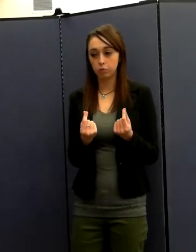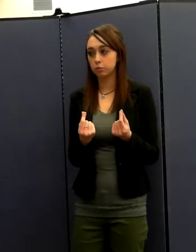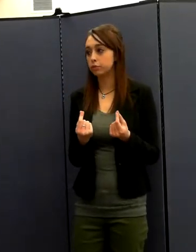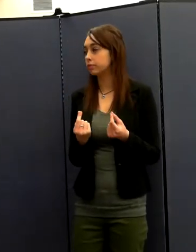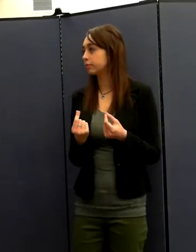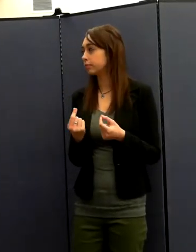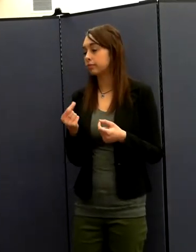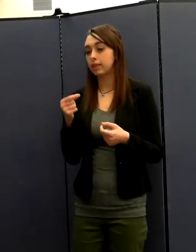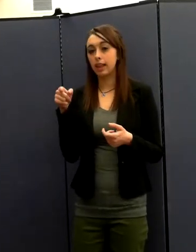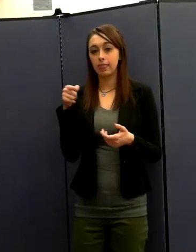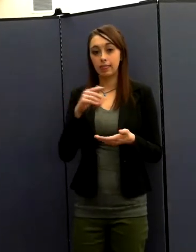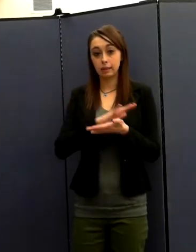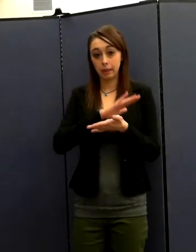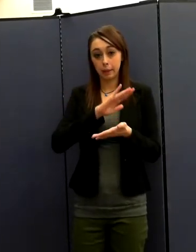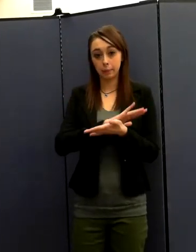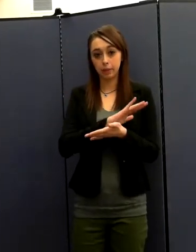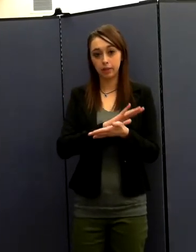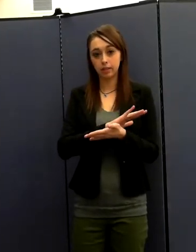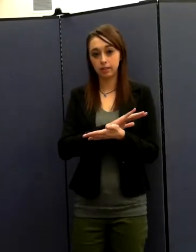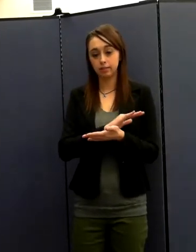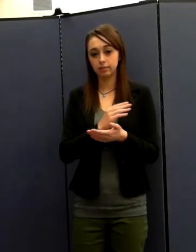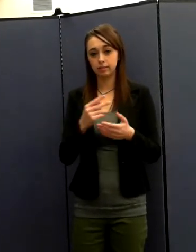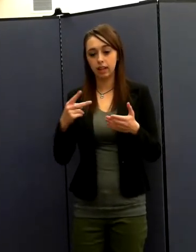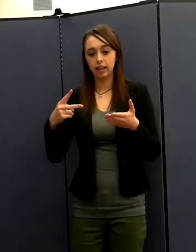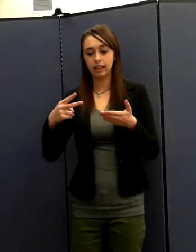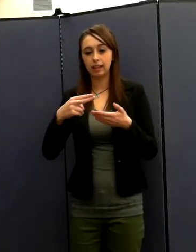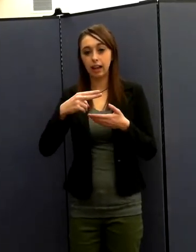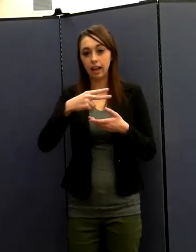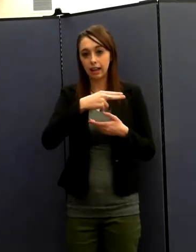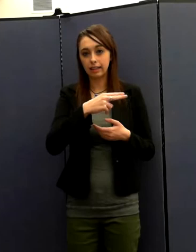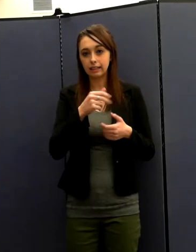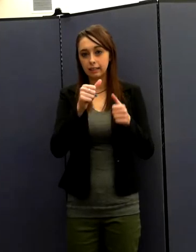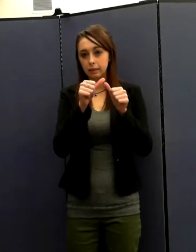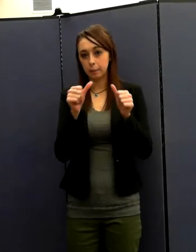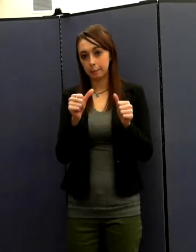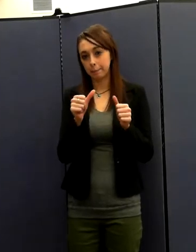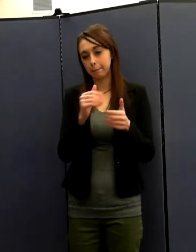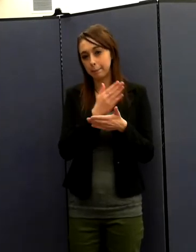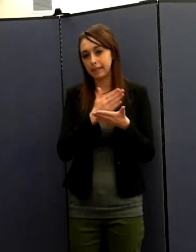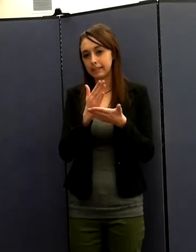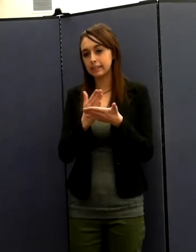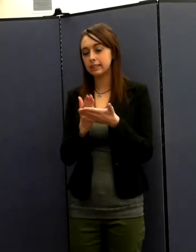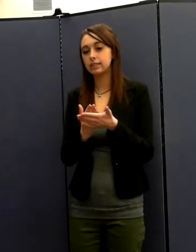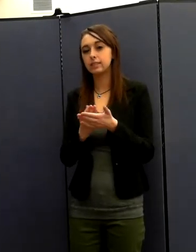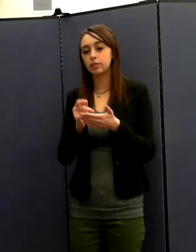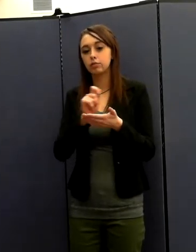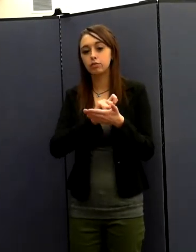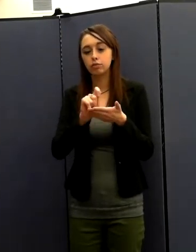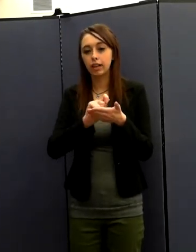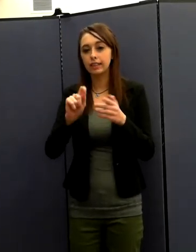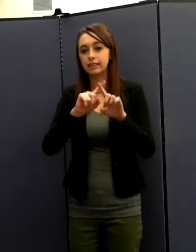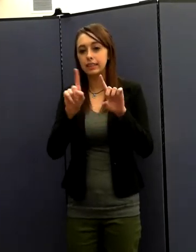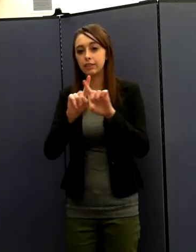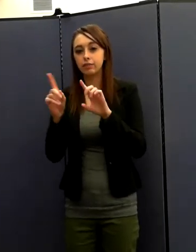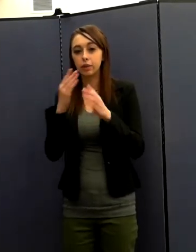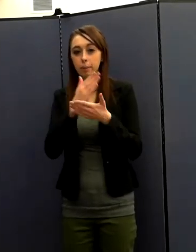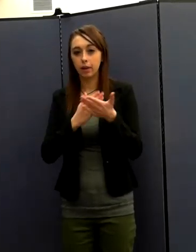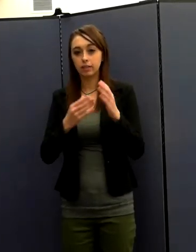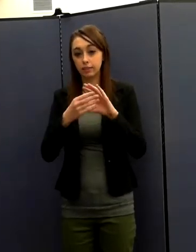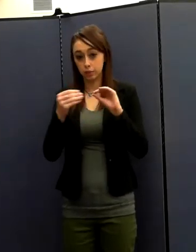this paper, and we're going to cut up the pieces. We're going to write down the different parts of the story, and we're going to make a book